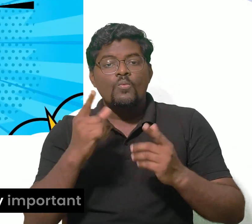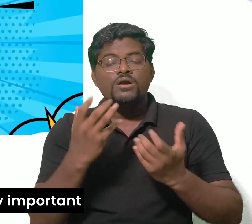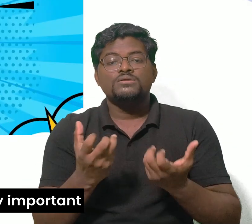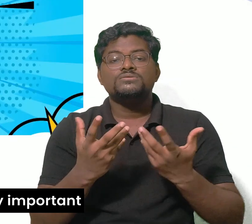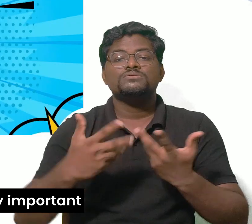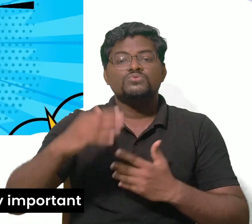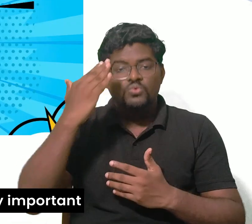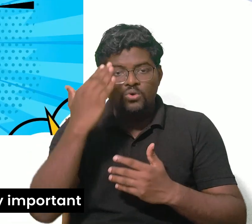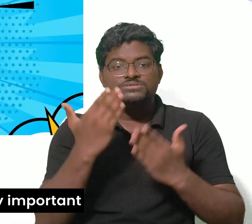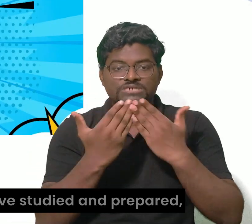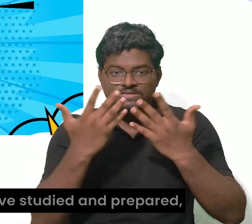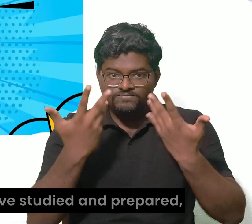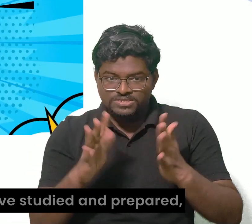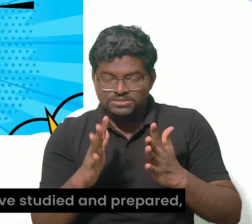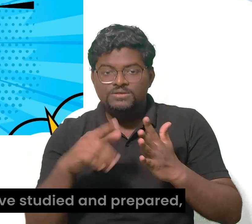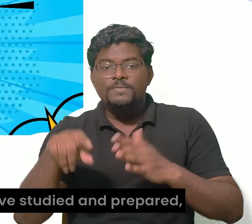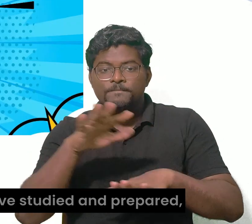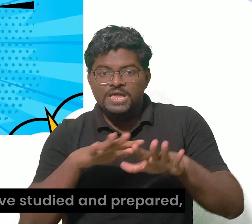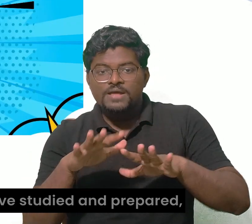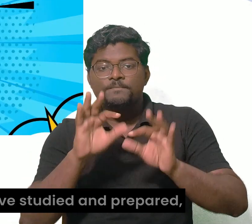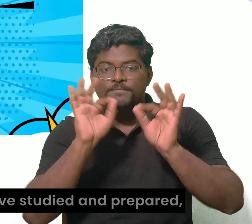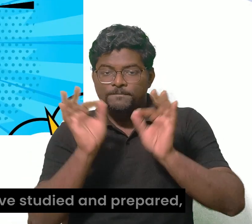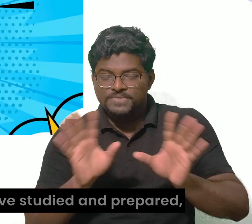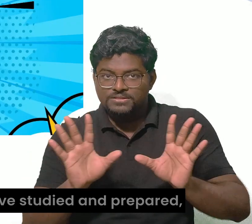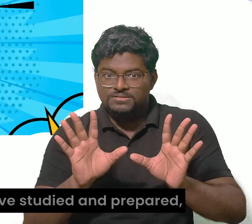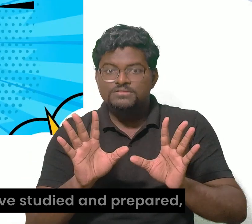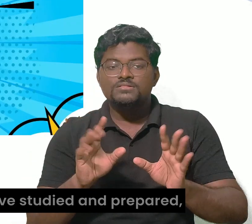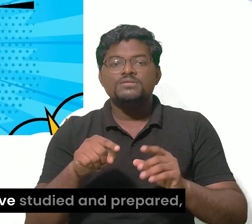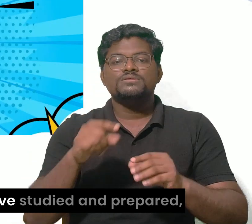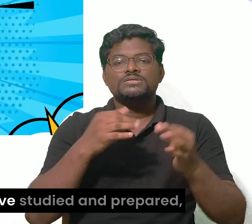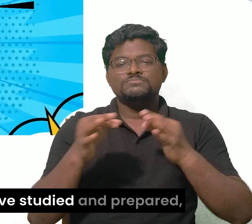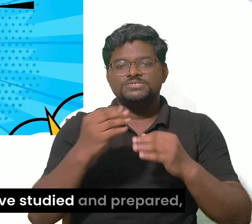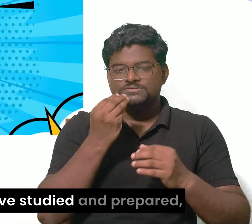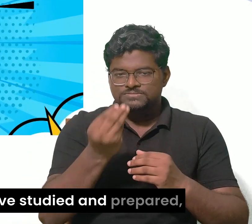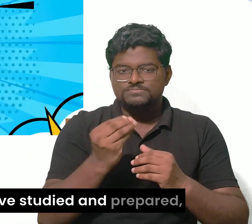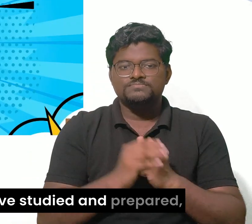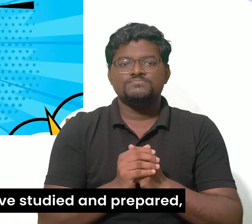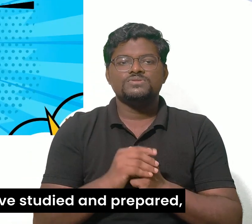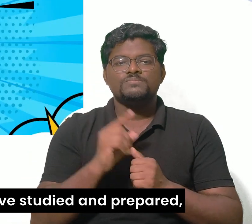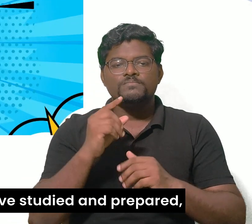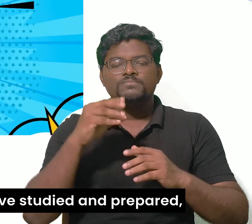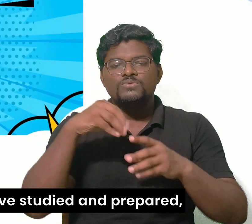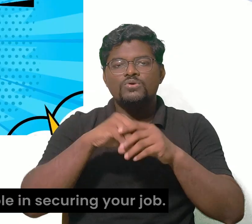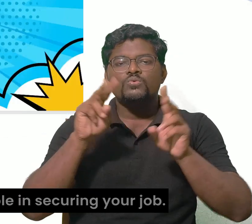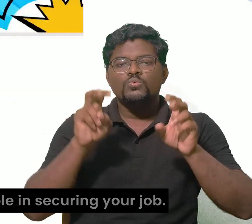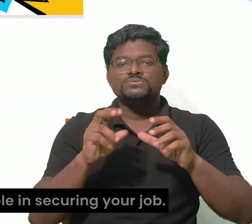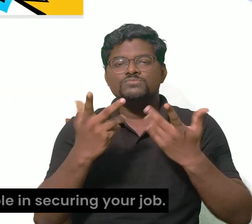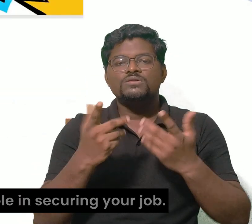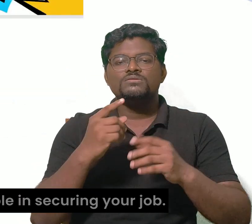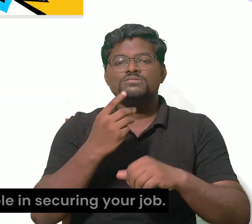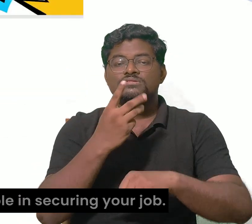very important because whatever you have studied, whatever you prepared well, this